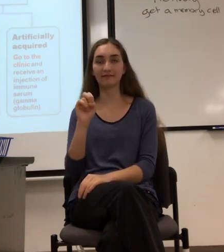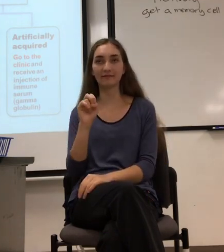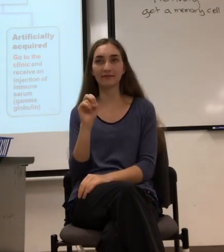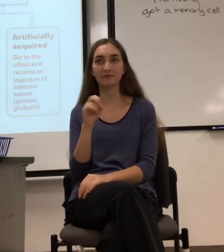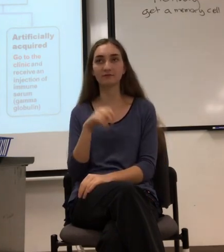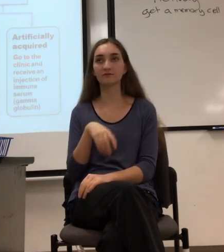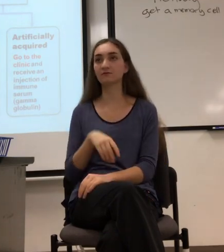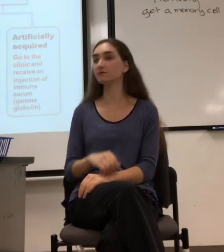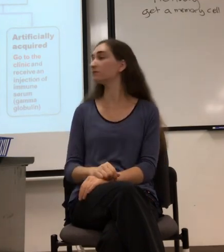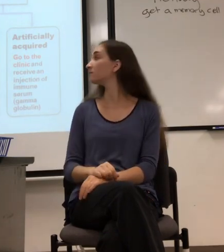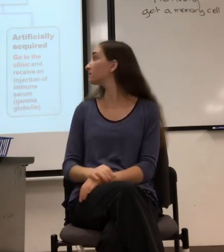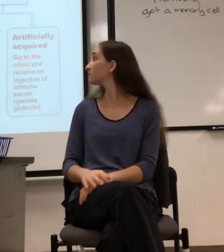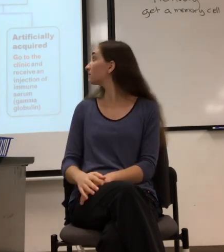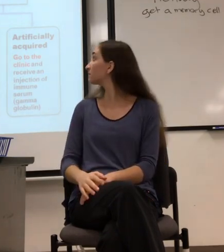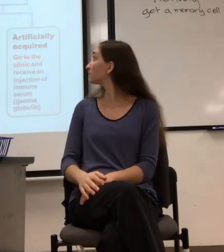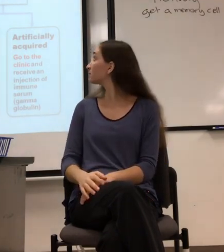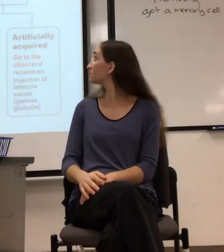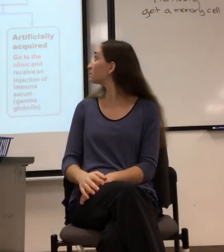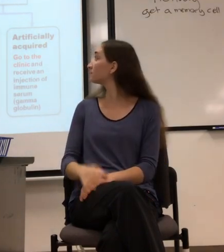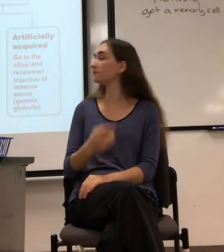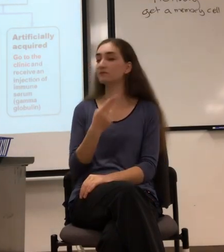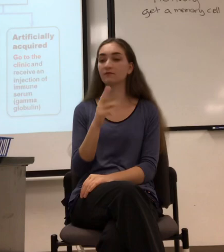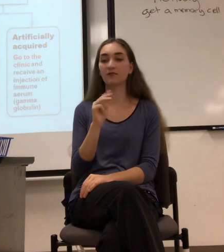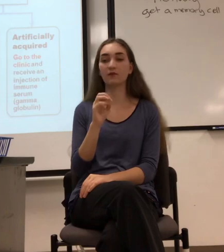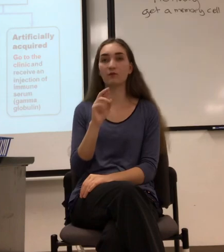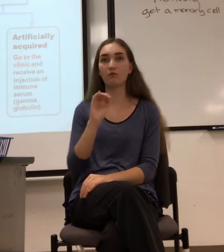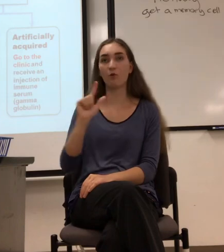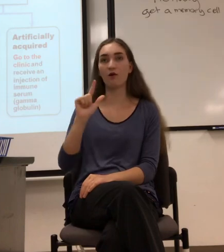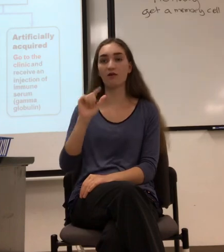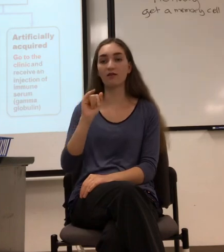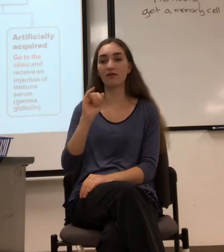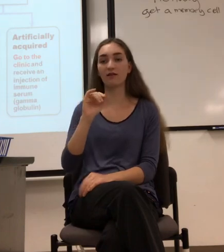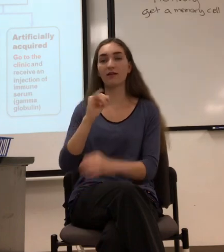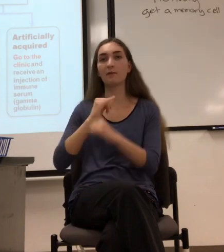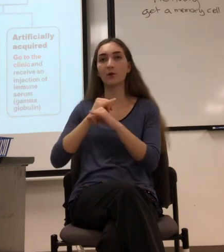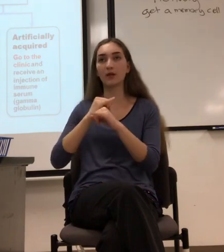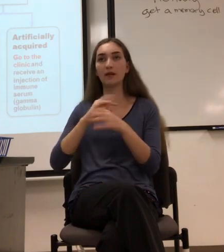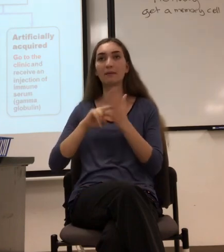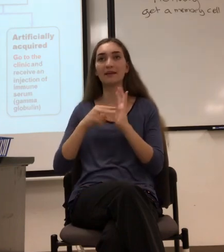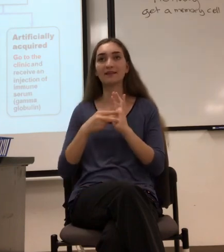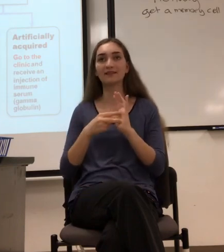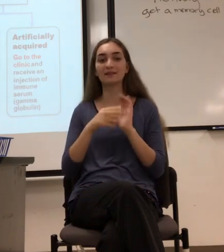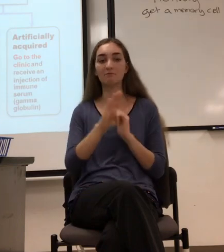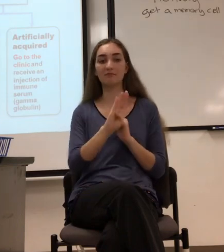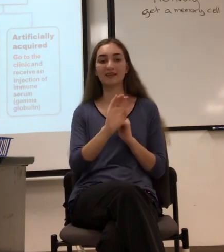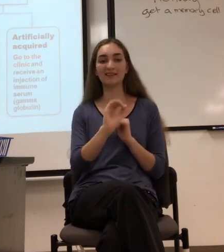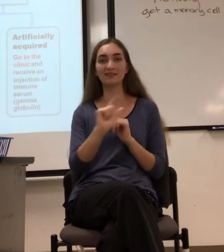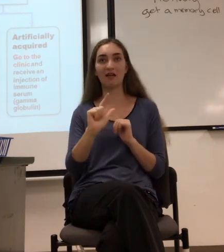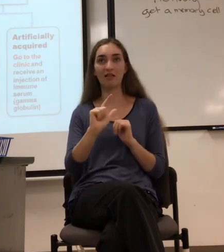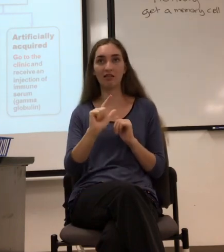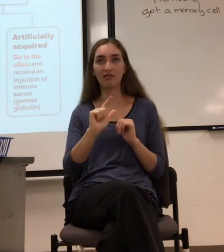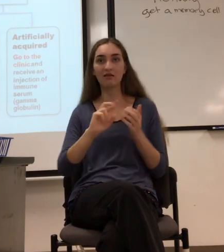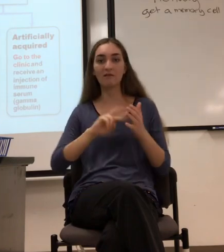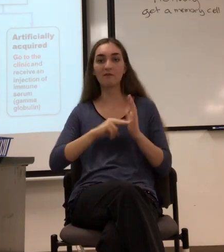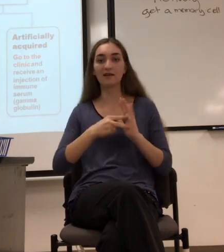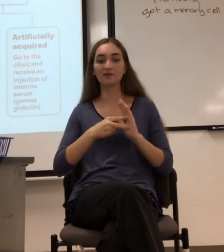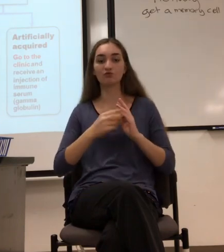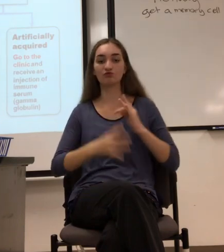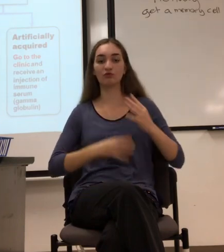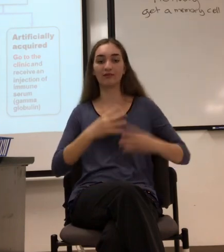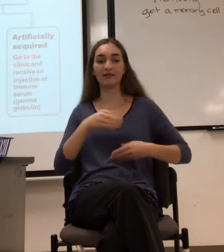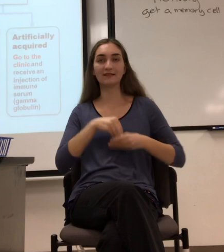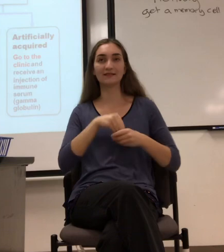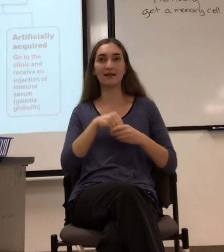Humoral immunity is another way of saying the B cell mediated immunity. Humoral meaning the antibodies circulate in the humors and in your blood